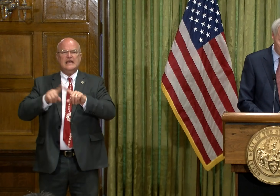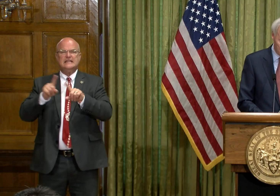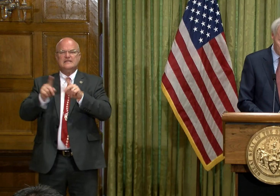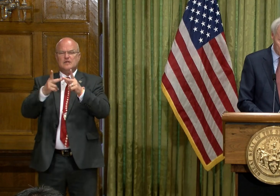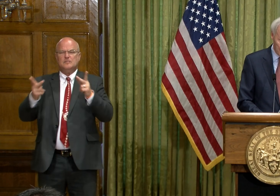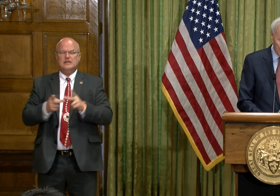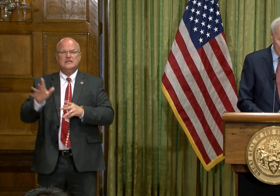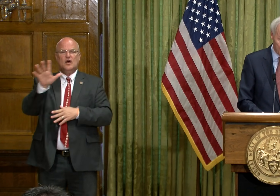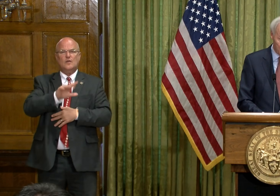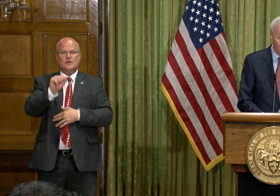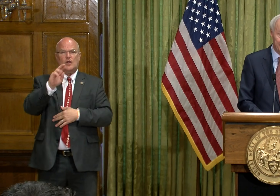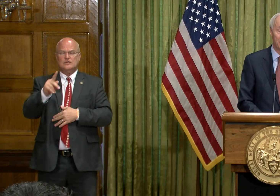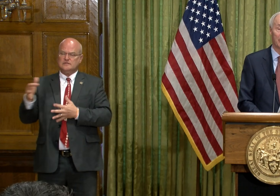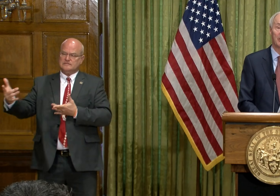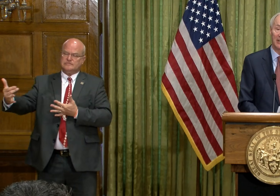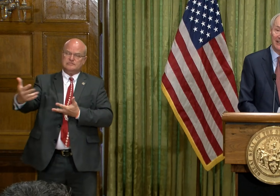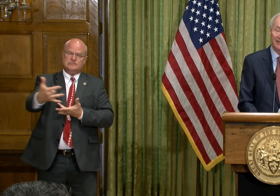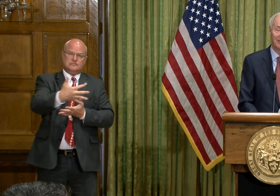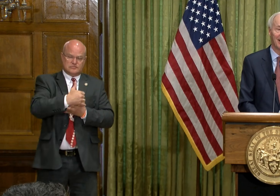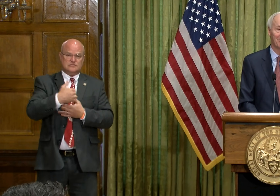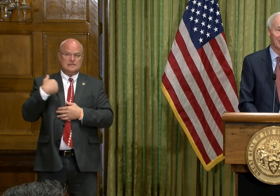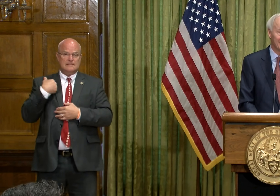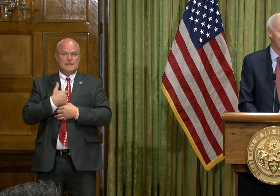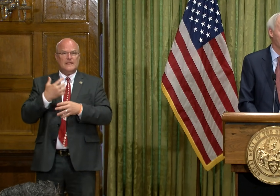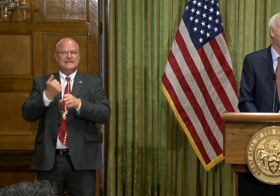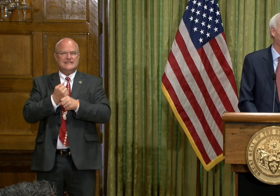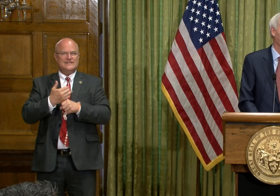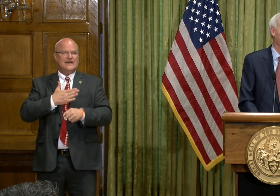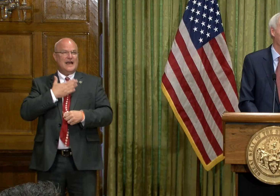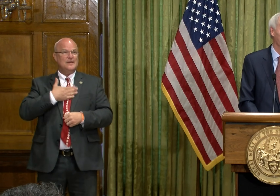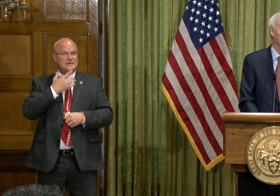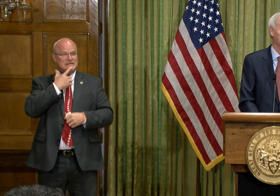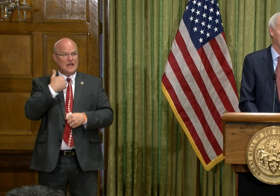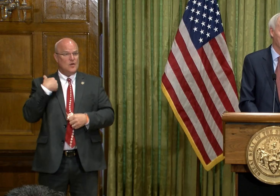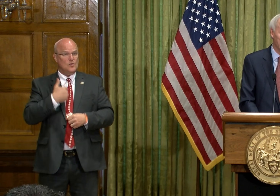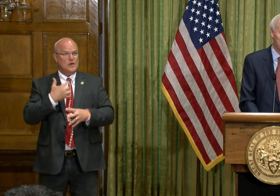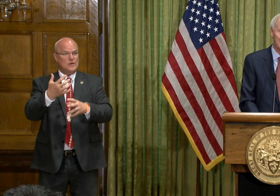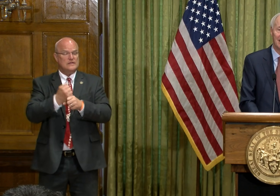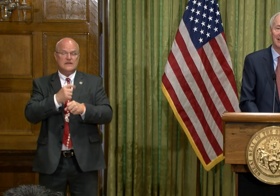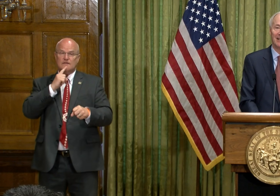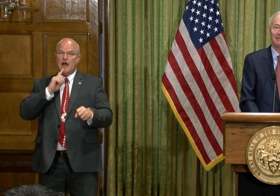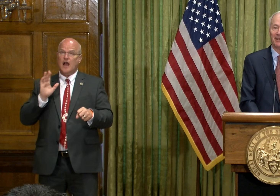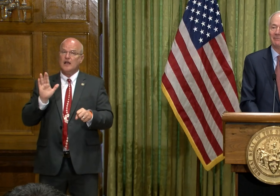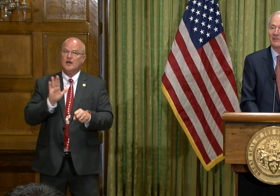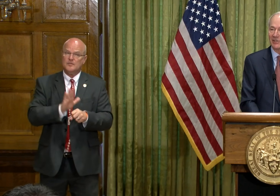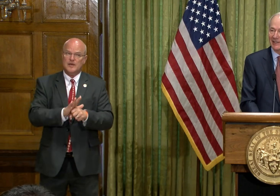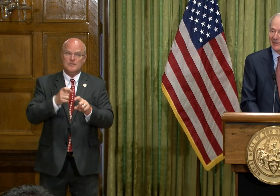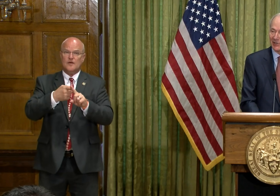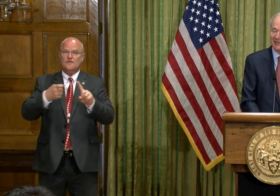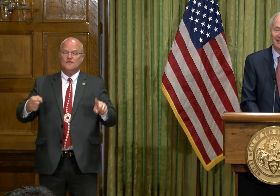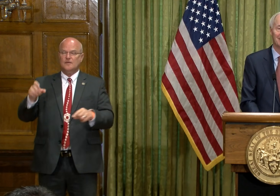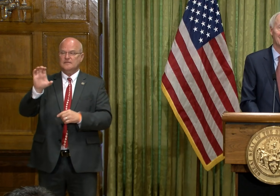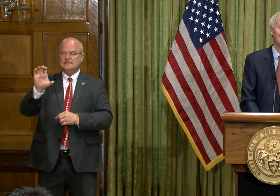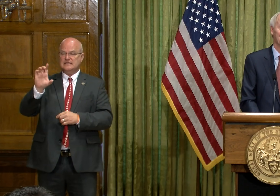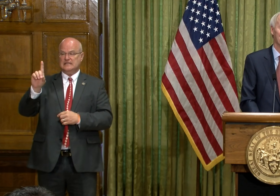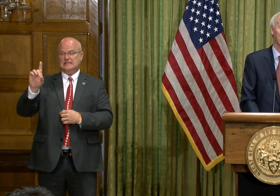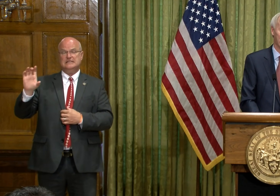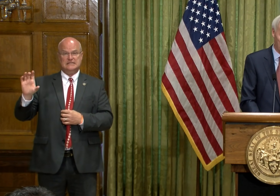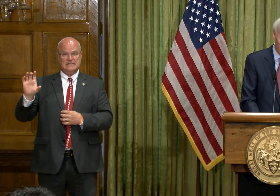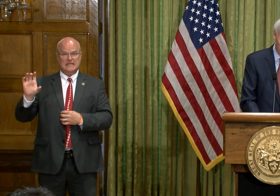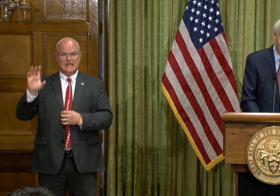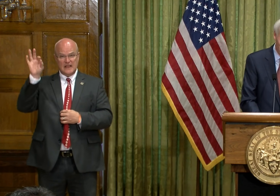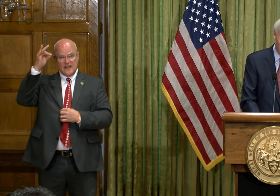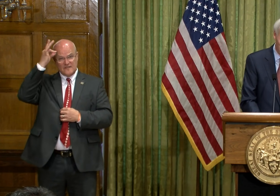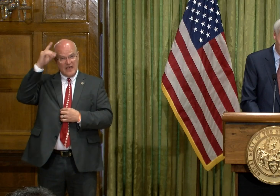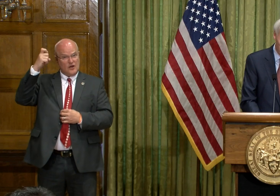across Arkansas. And so we've received, and I'm pleased to say, we've received a commitment from the CDC,